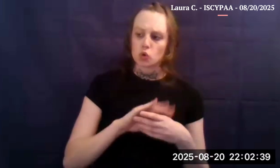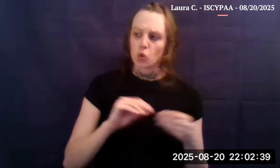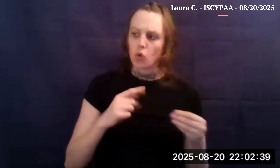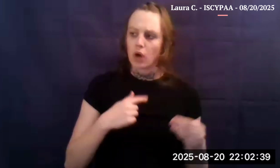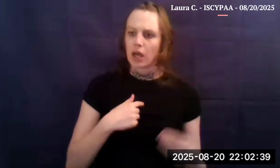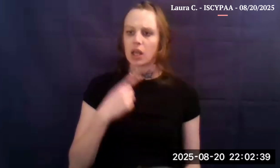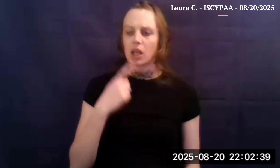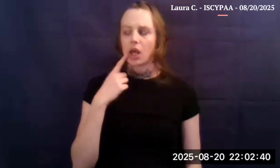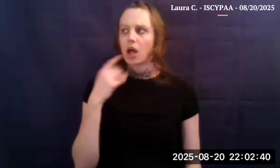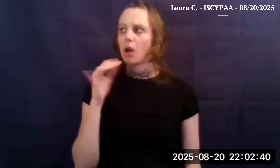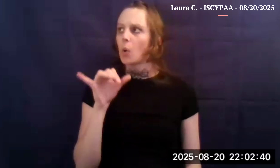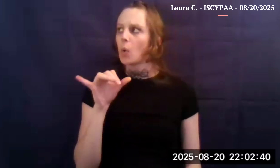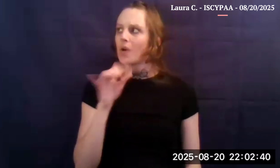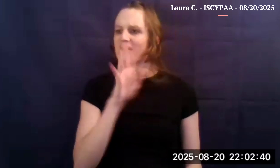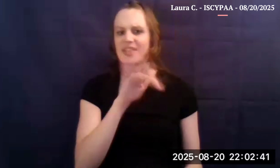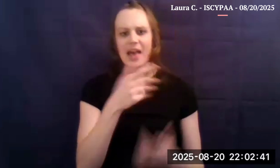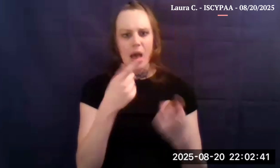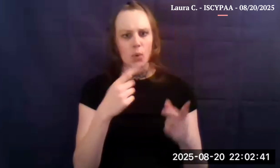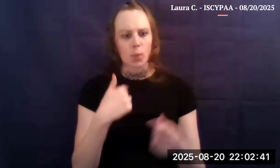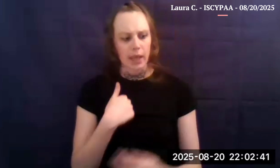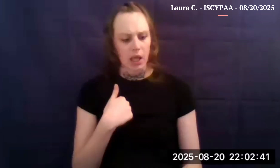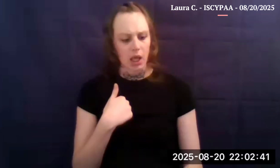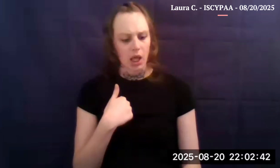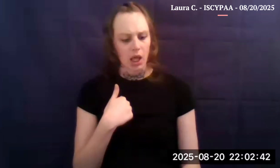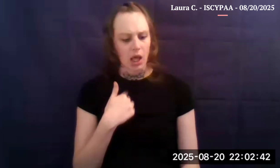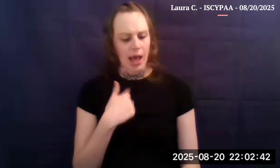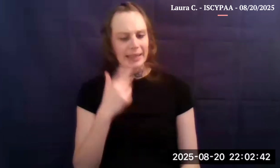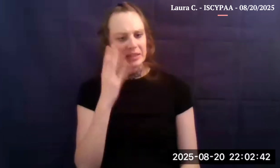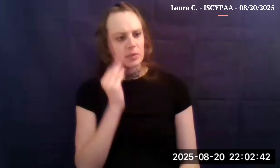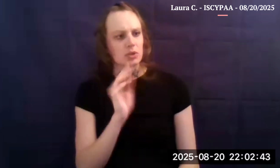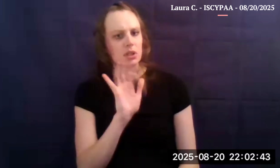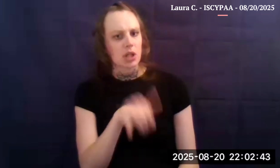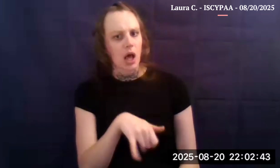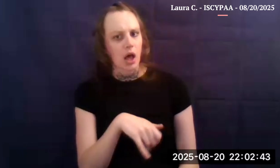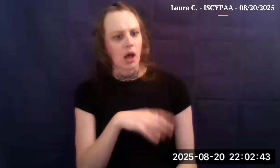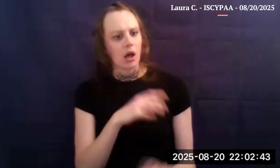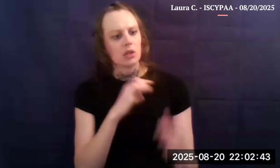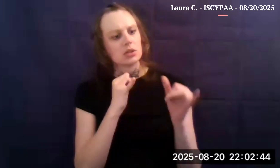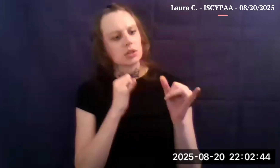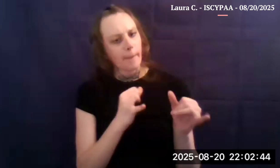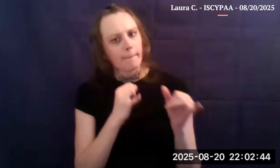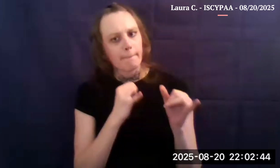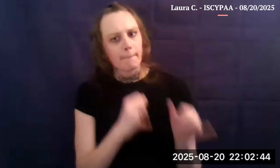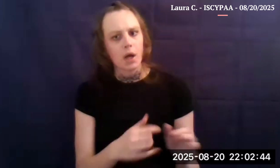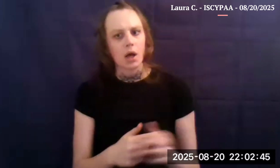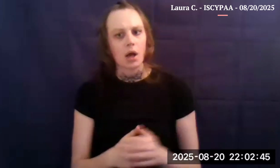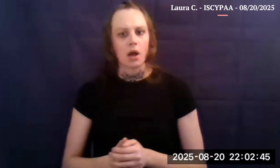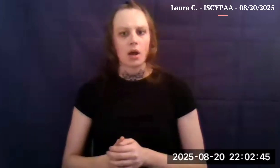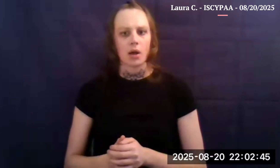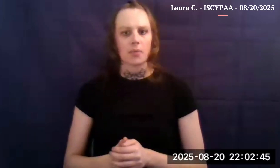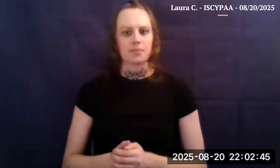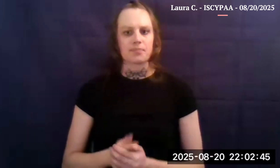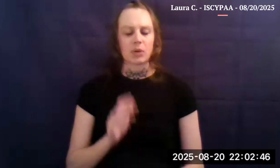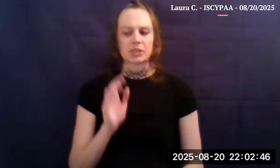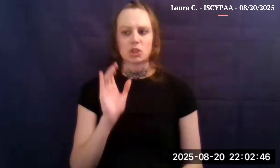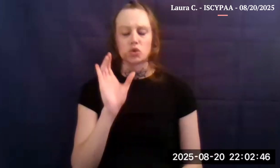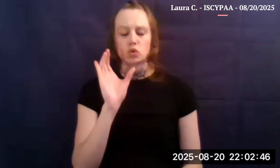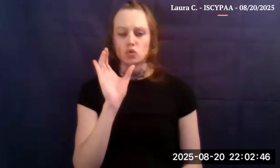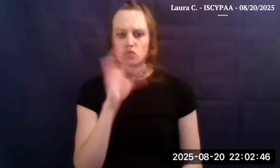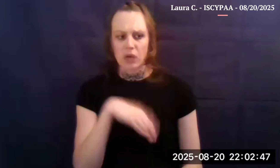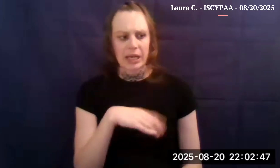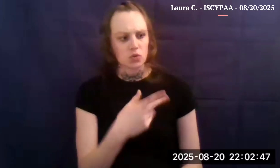like, damn, that happened to me. Like I went through that. Like that happened. I mean, it was just eerie how it was